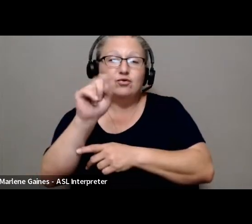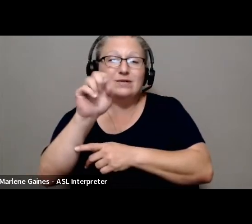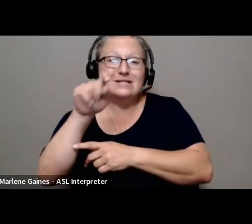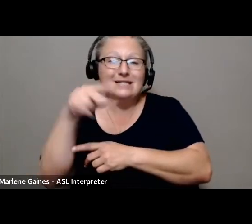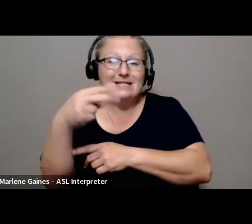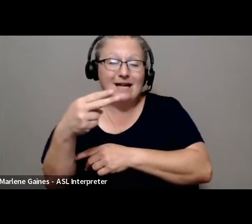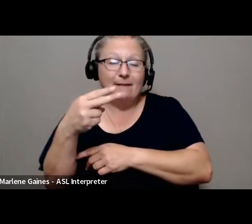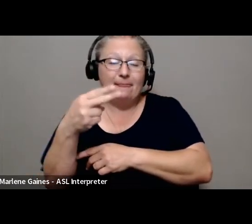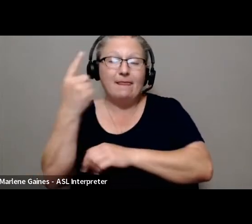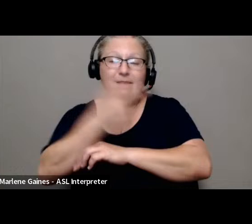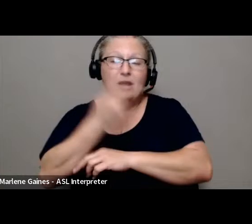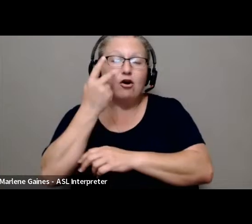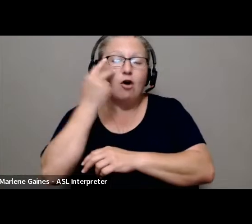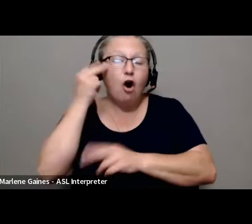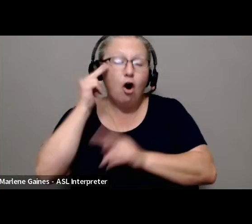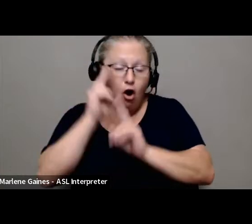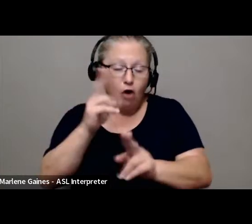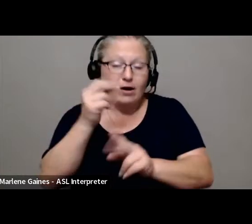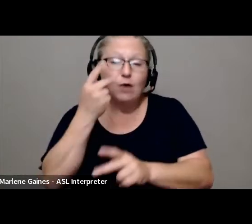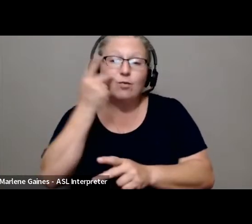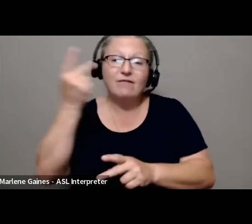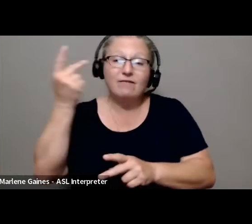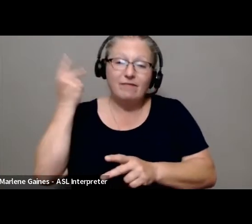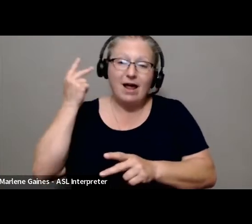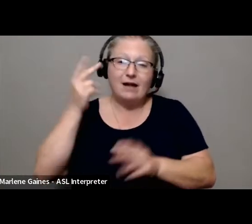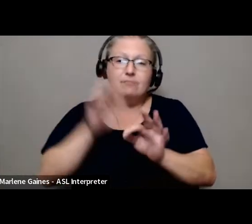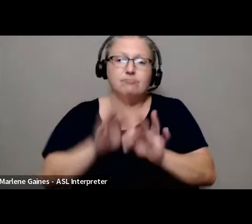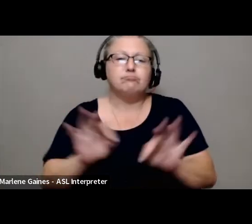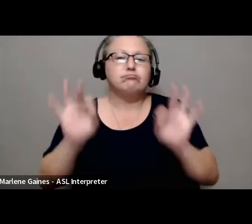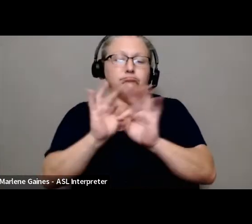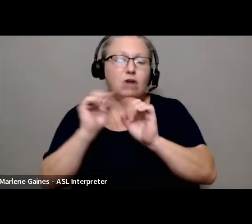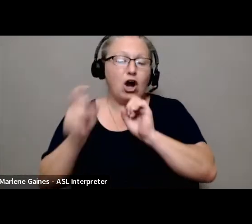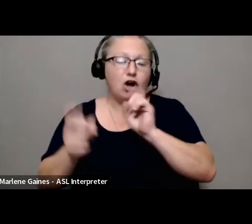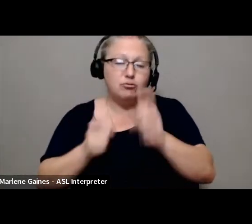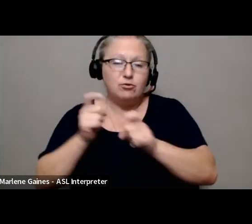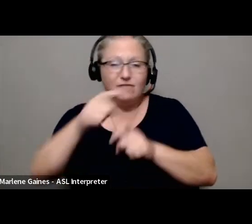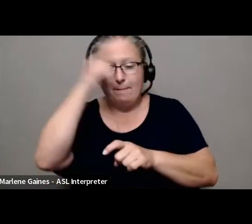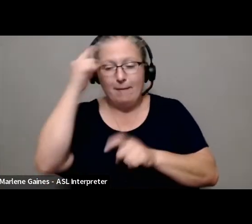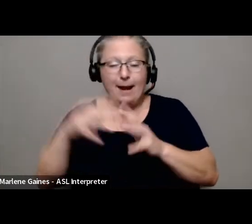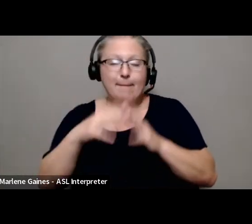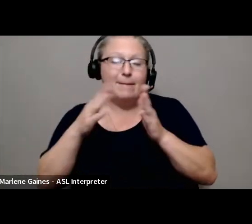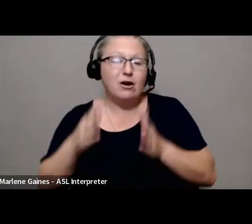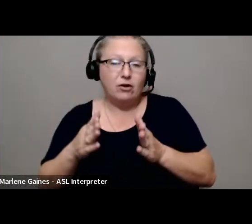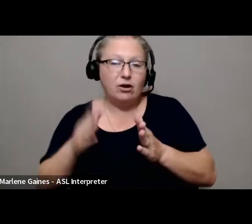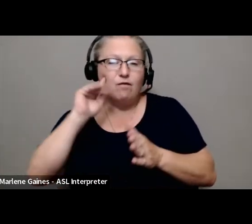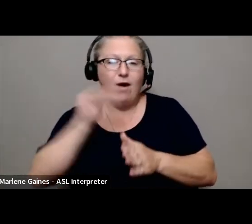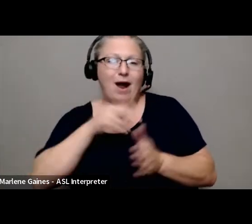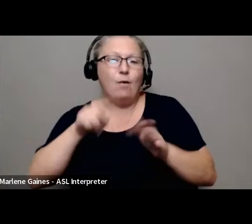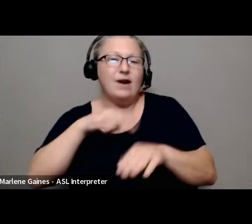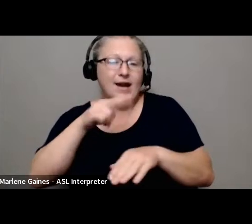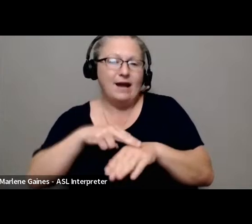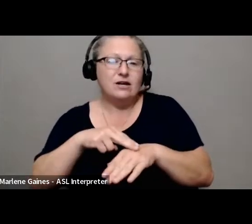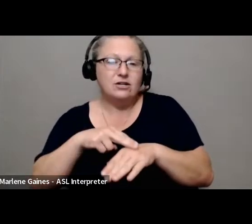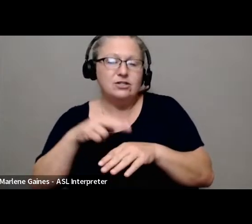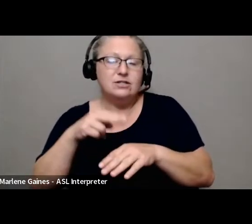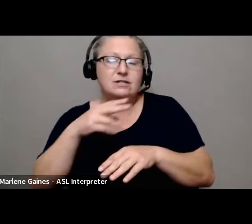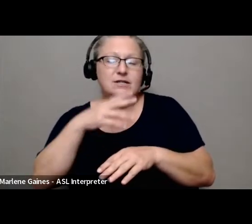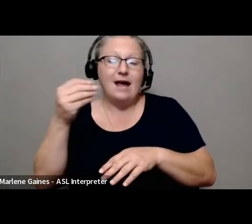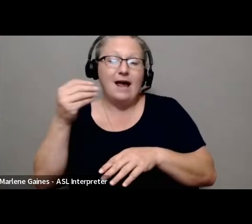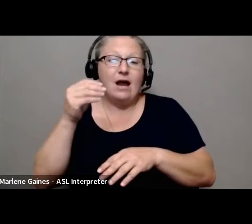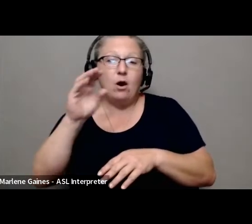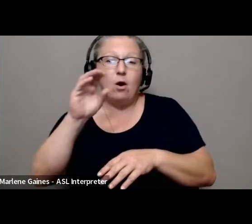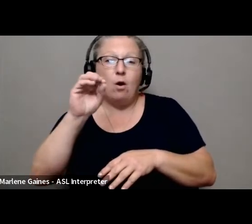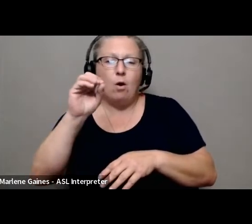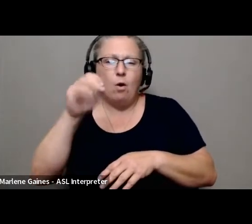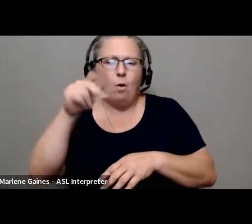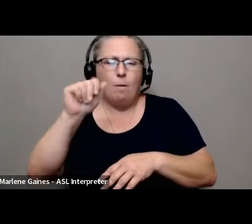to honor and reflect on the significant contributions of Black Americans to our nation. And whereas Opal